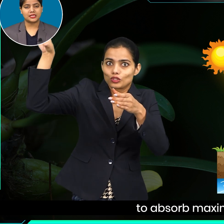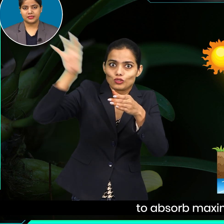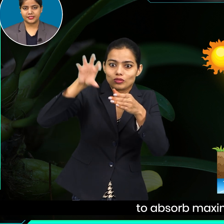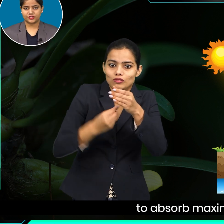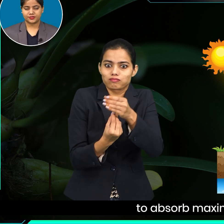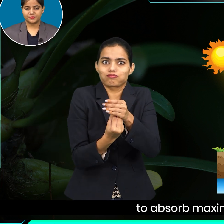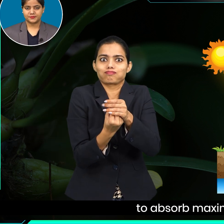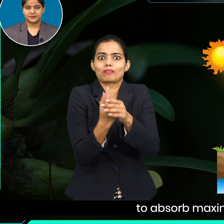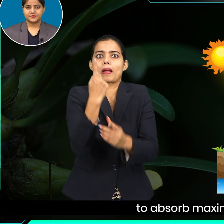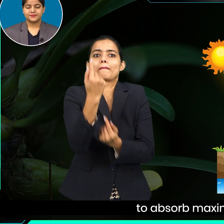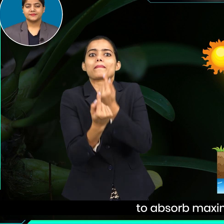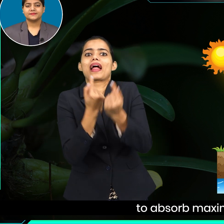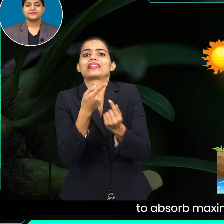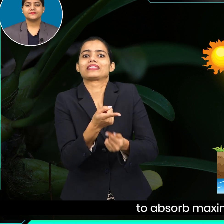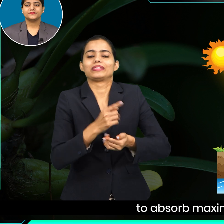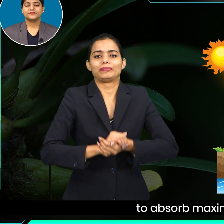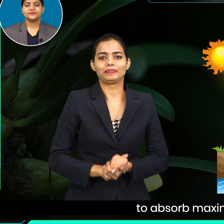maximum sunlight.